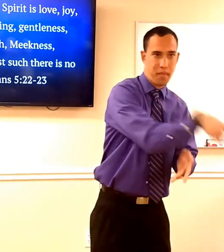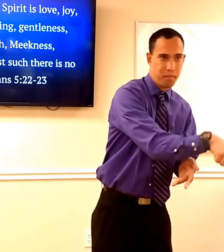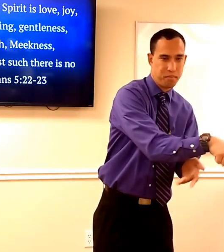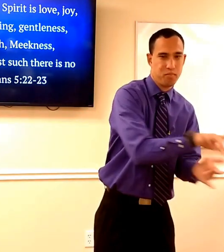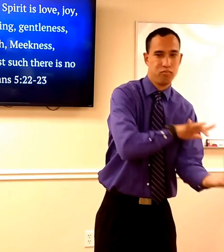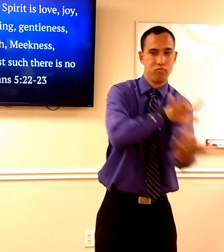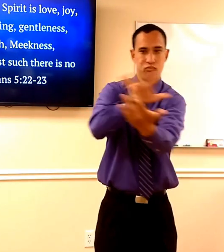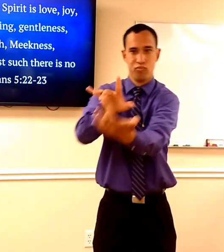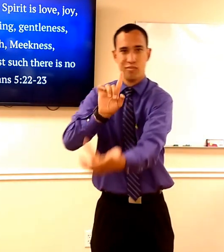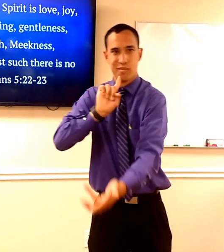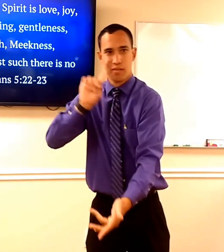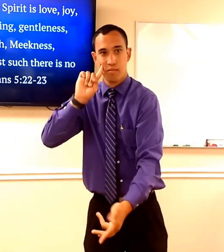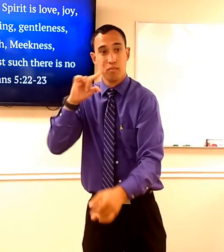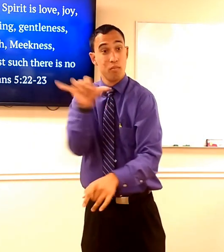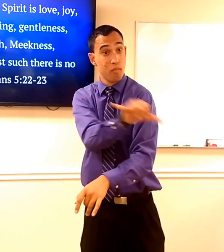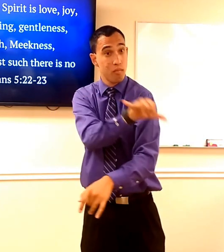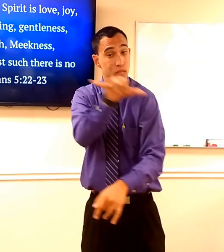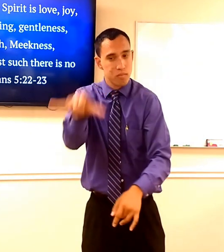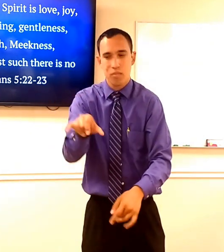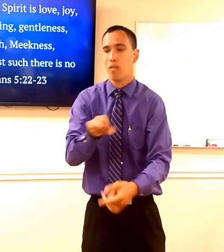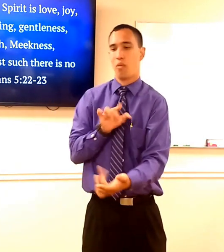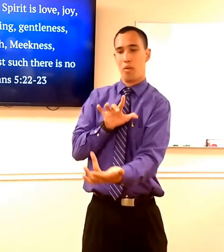up, and we help them reach deaf people in their area,